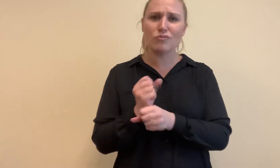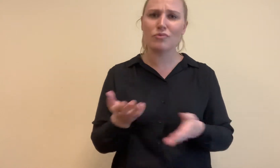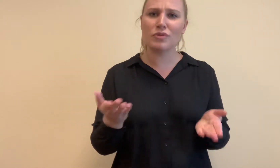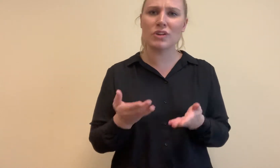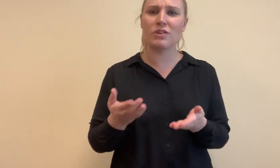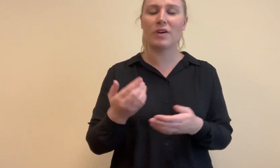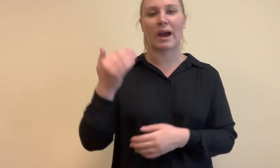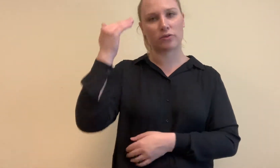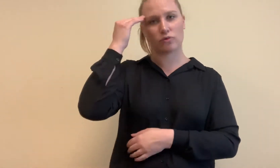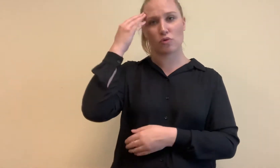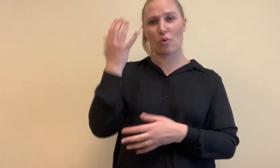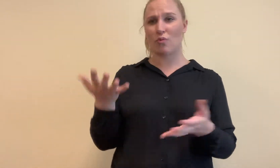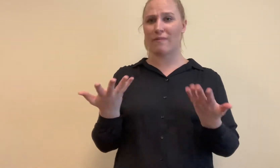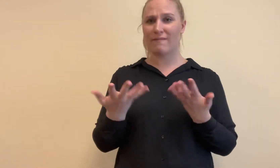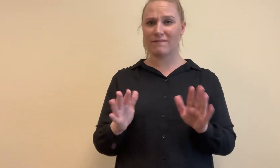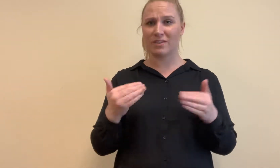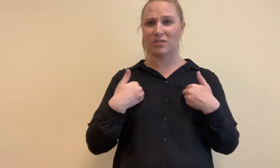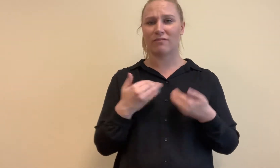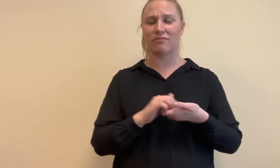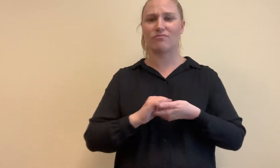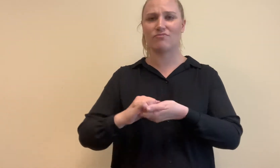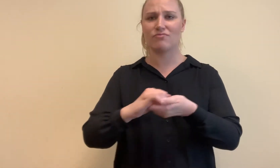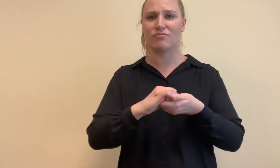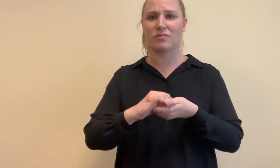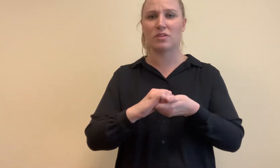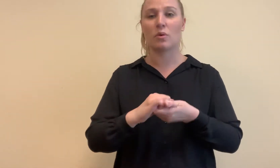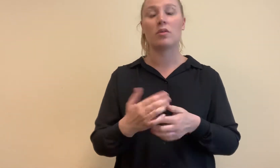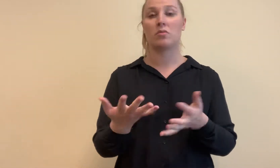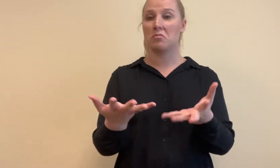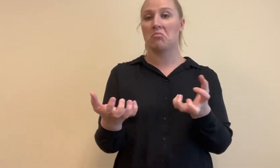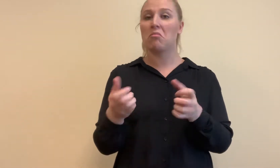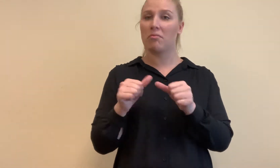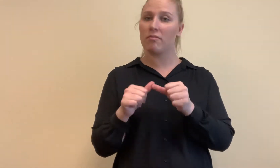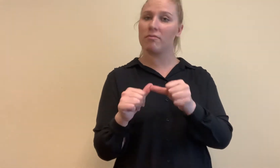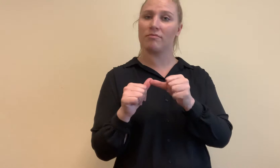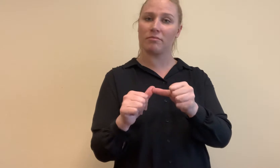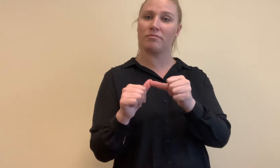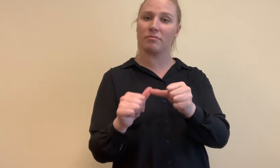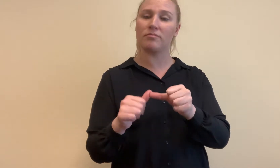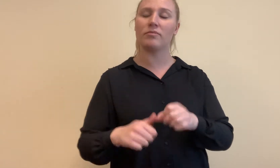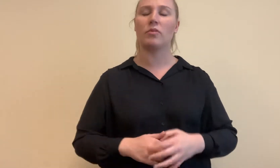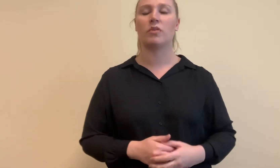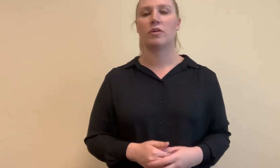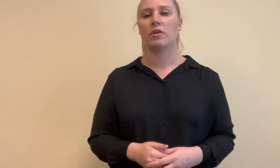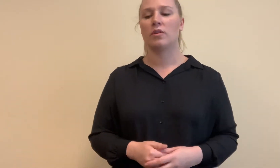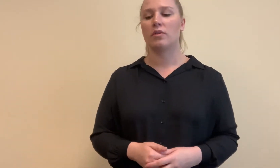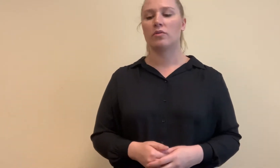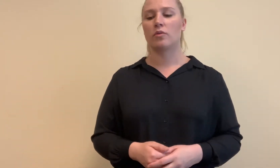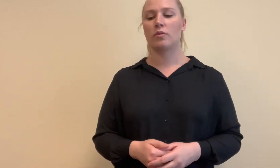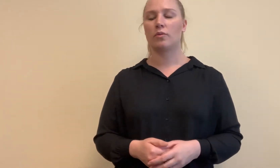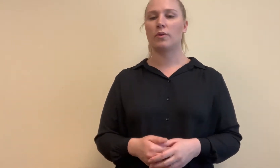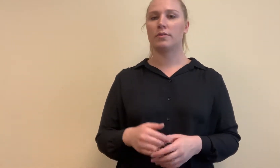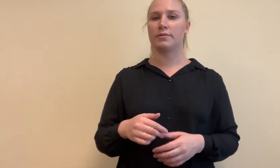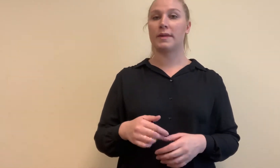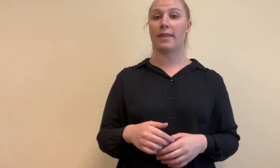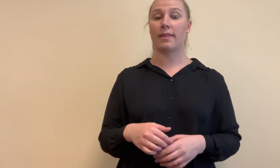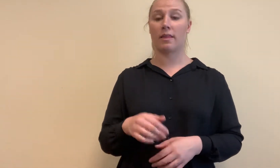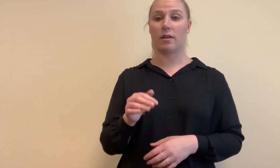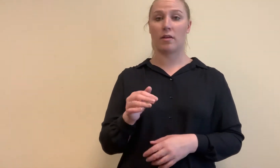already here, because we already are doing great things here and want to continue to do that. So that's what I'm going to say. There's this, we are a gem.